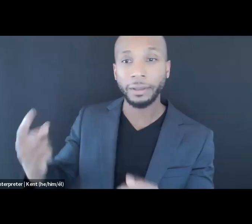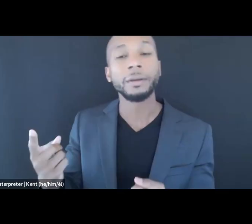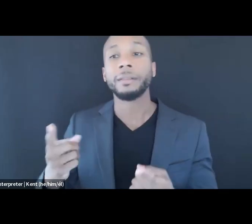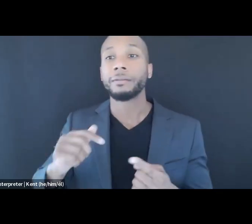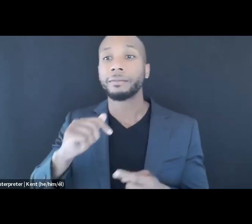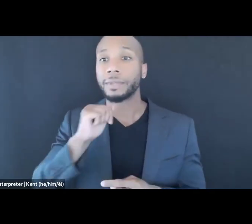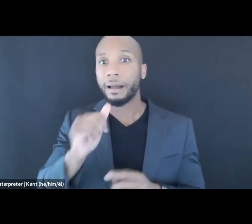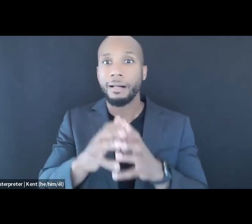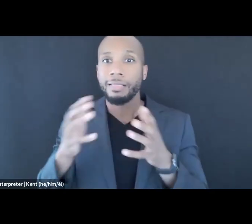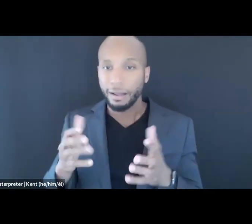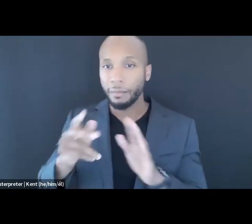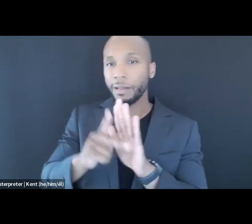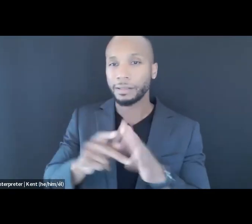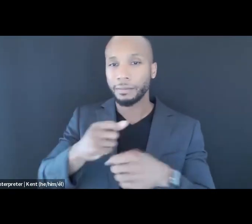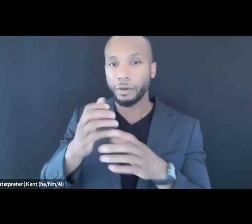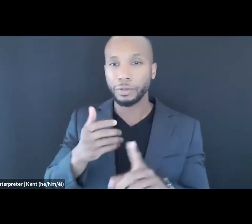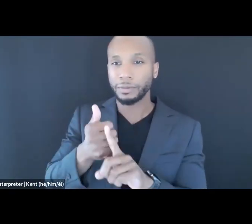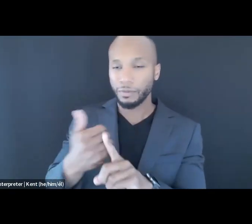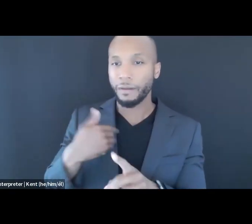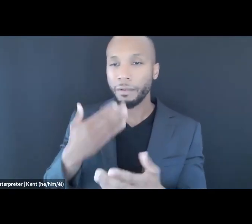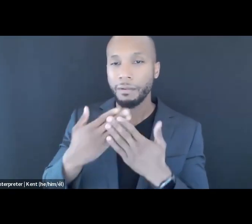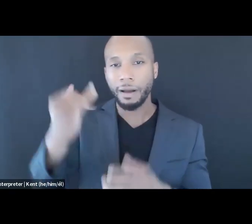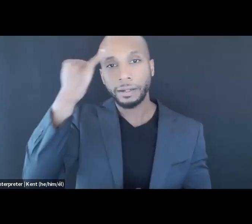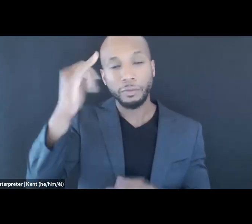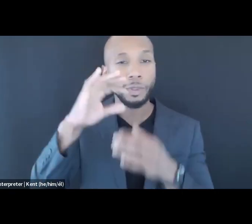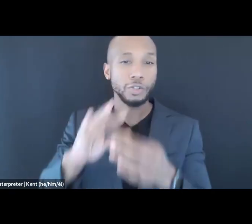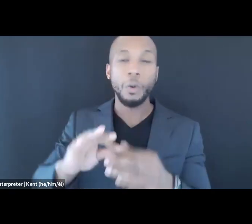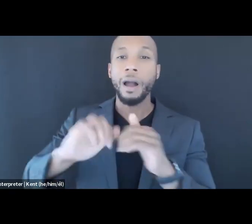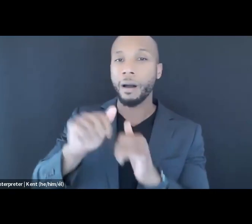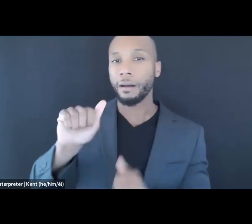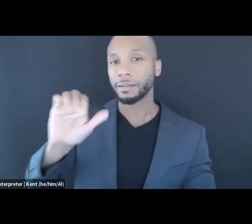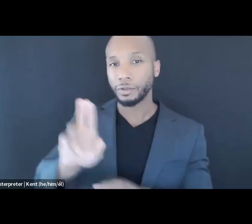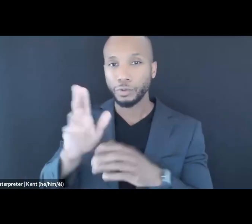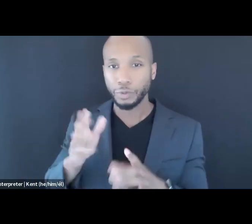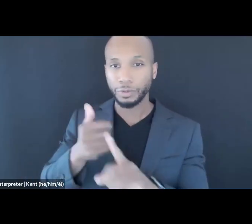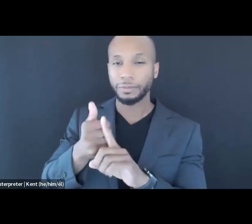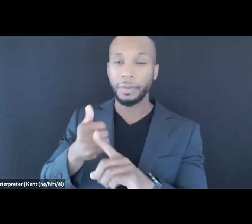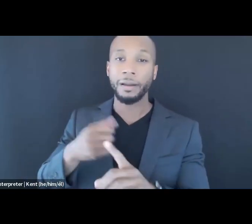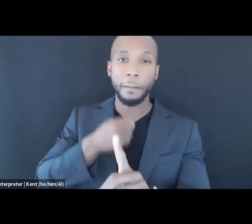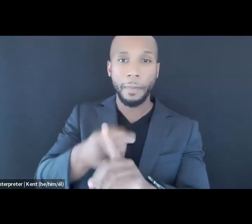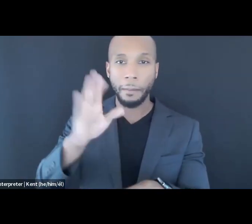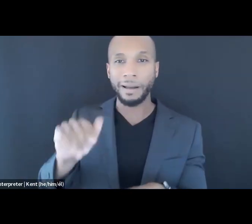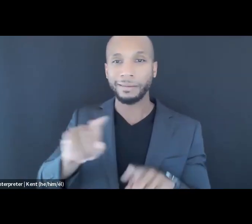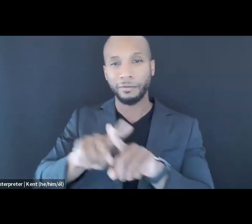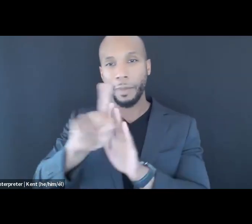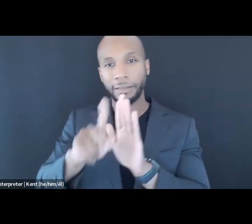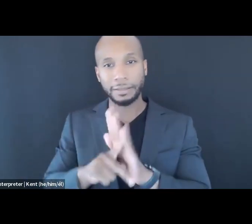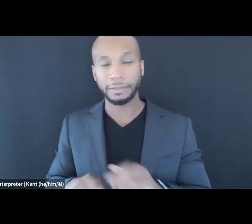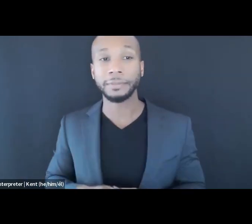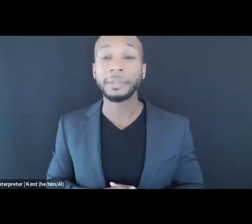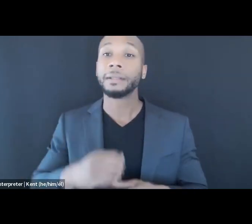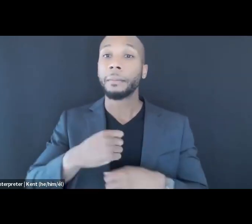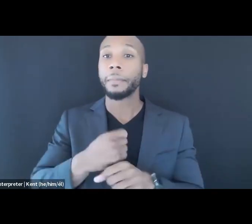are not very many policymakers who have a good idea about how AAC users are impacted by different policies.